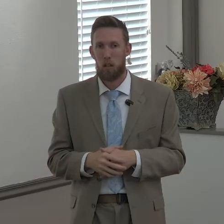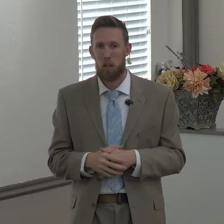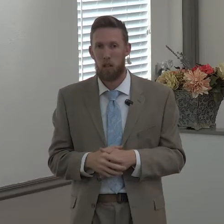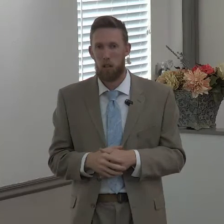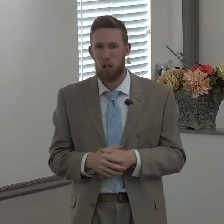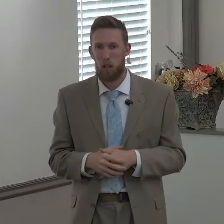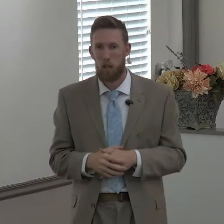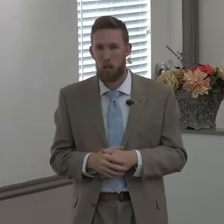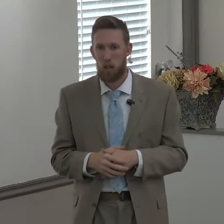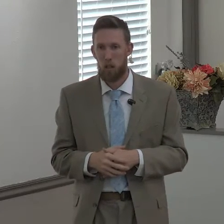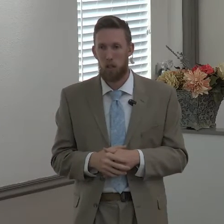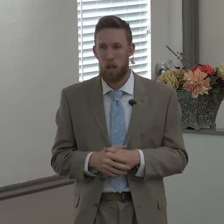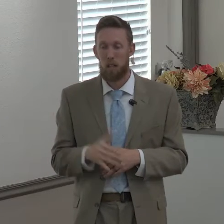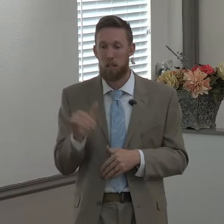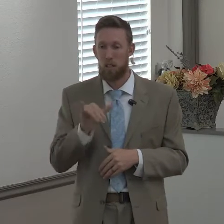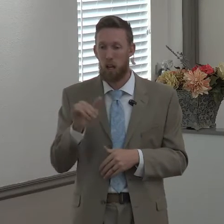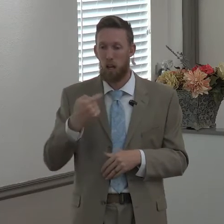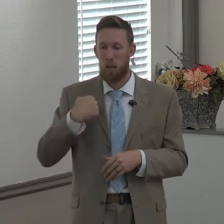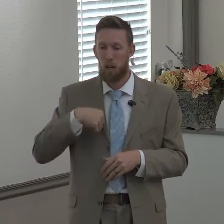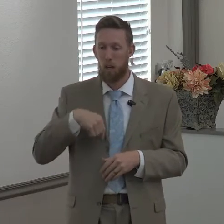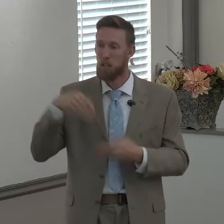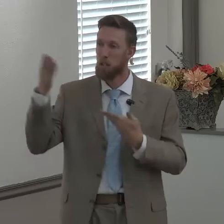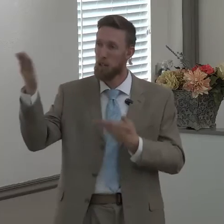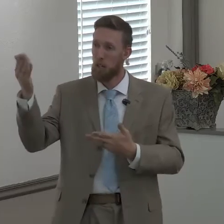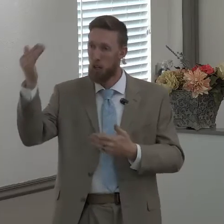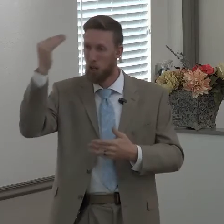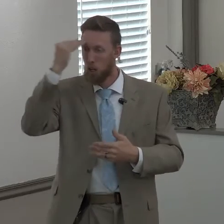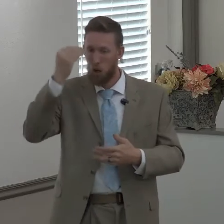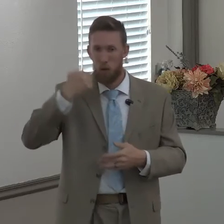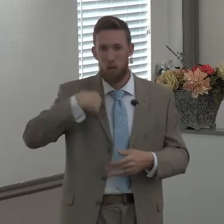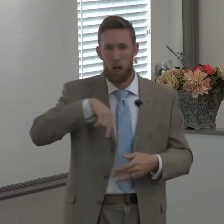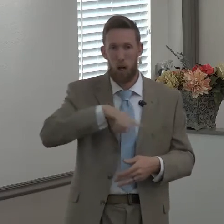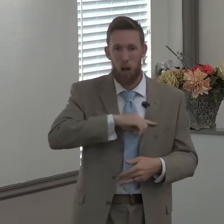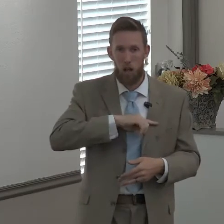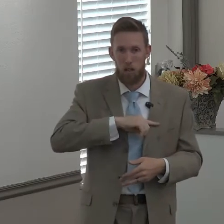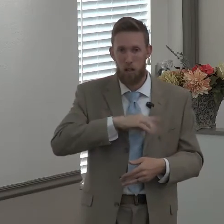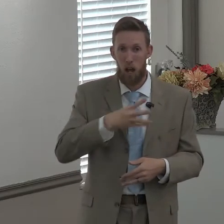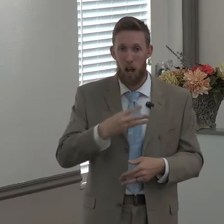When Christ comes, we shall know Him, the Bible says.